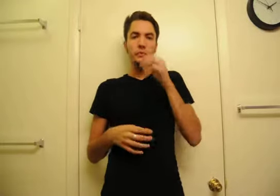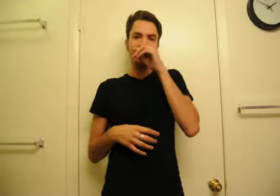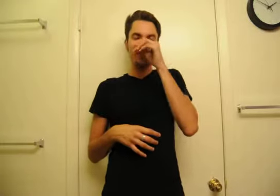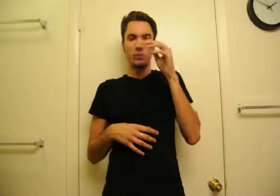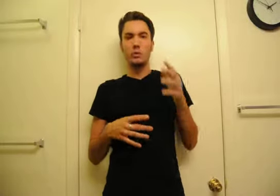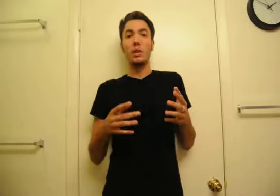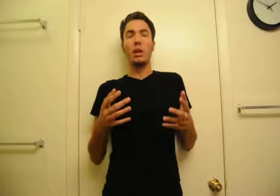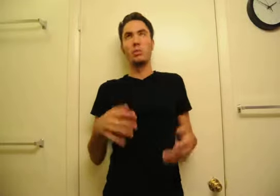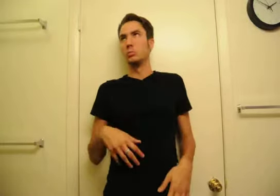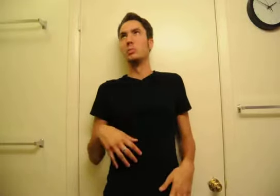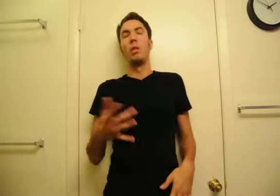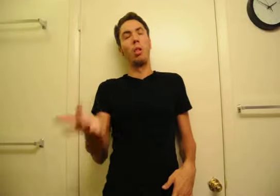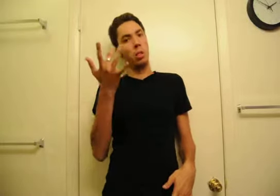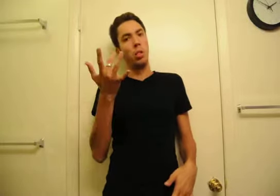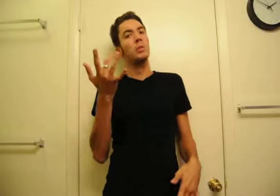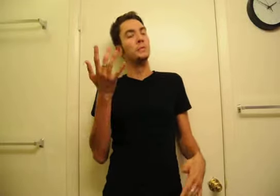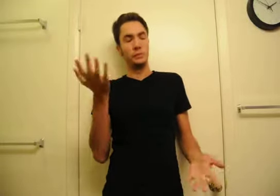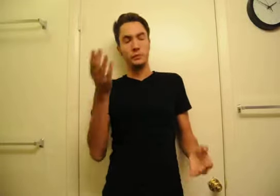for 45 years!